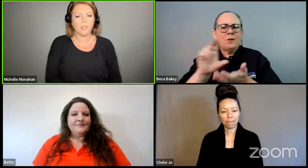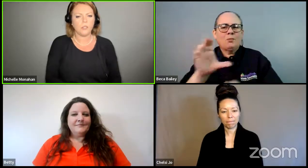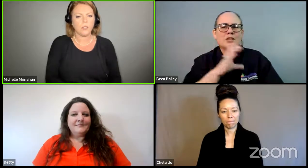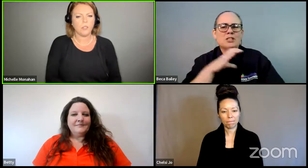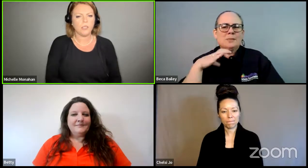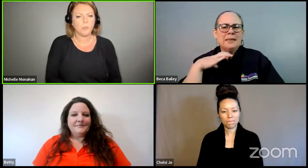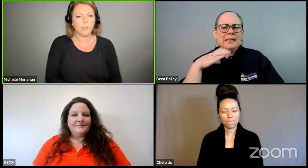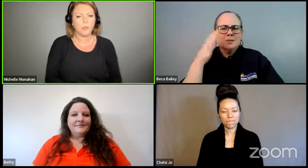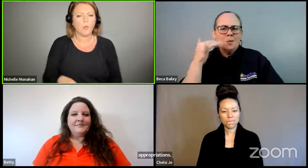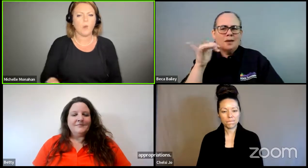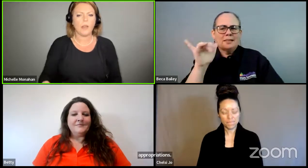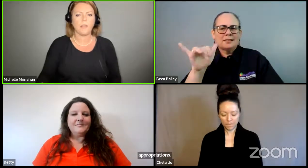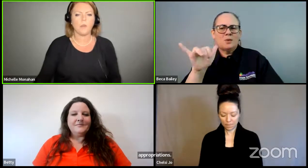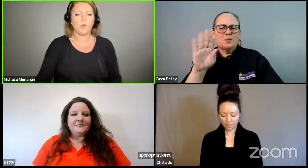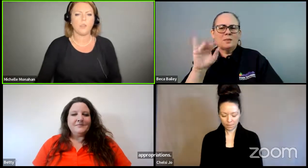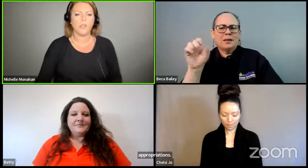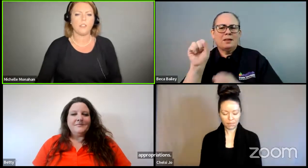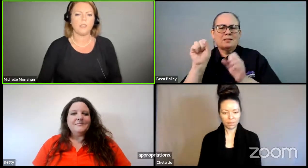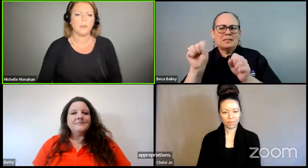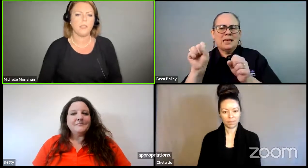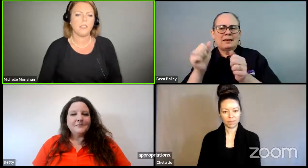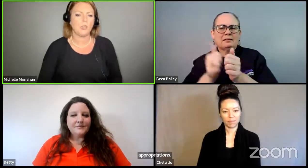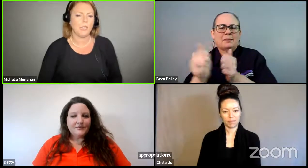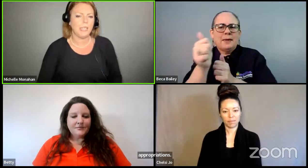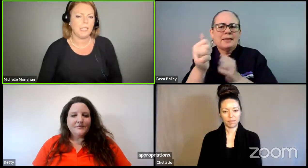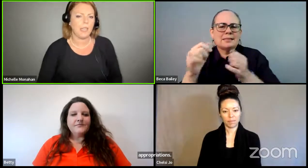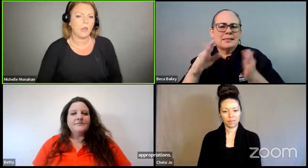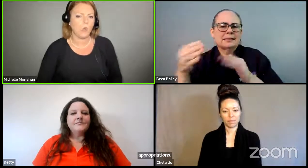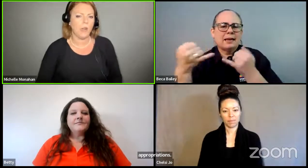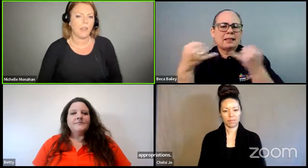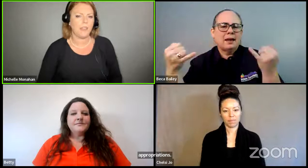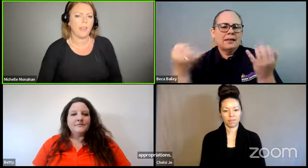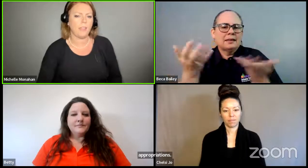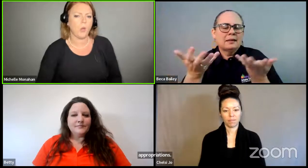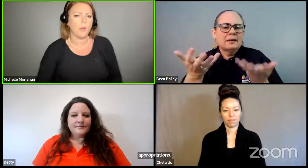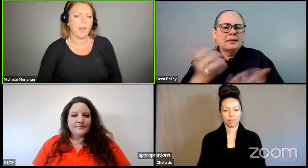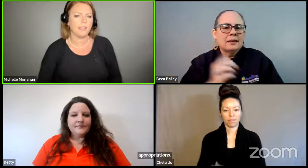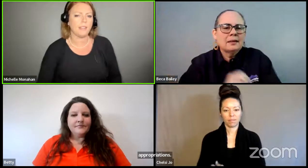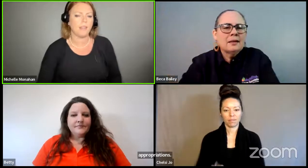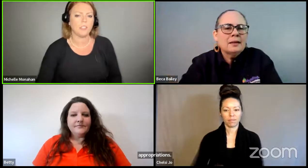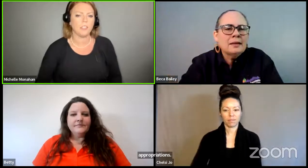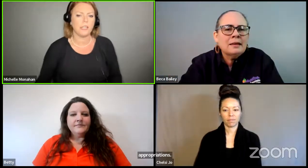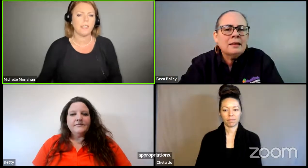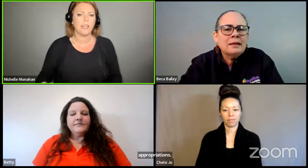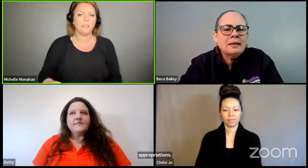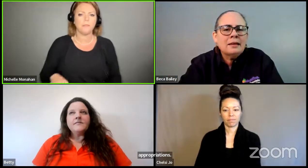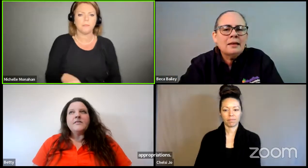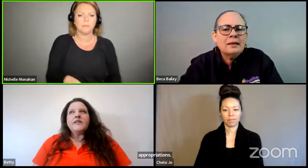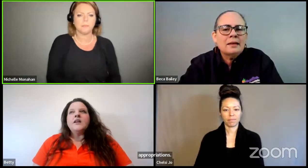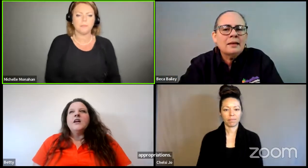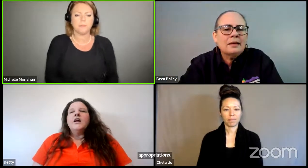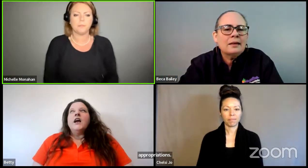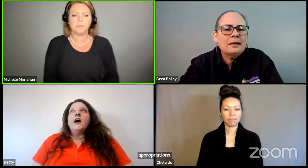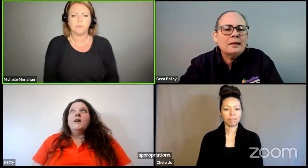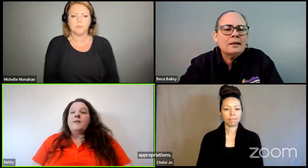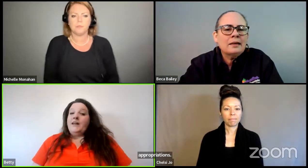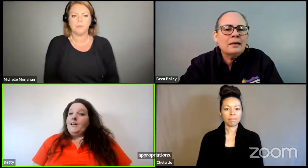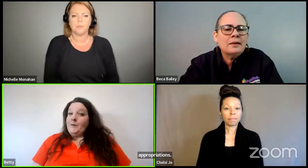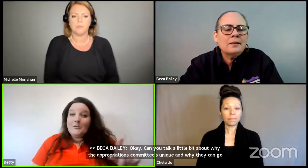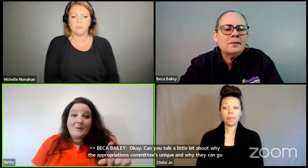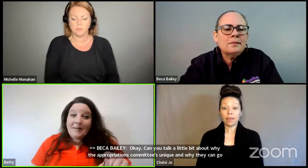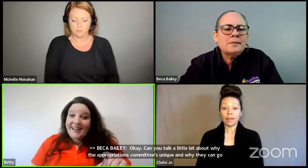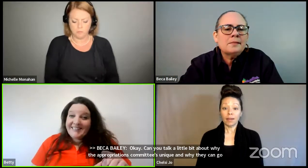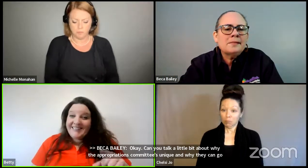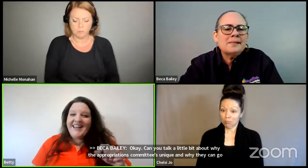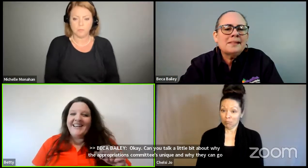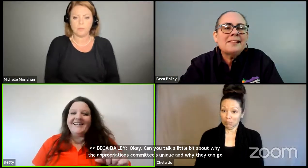Okay, can you talk a little bit about why the Appropriations Committee is unique and why they can go past that first deadline? I